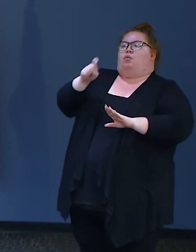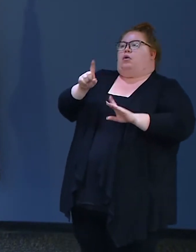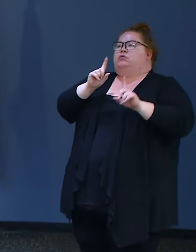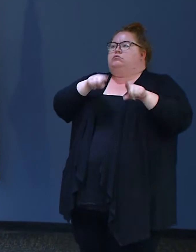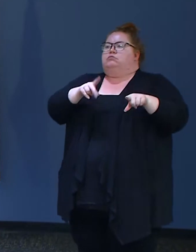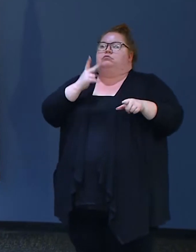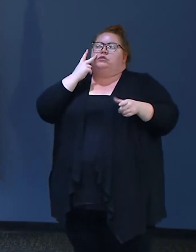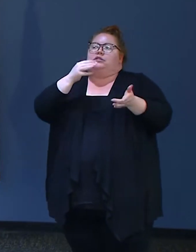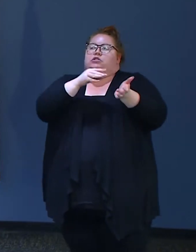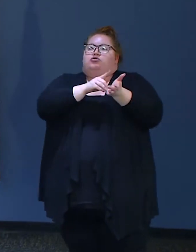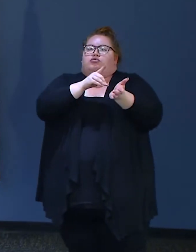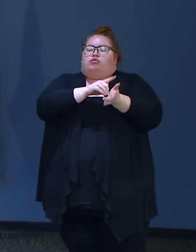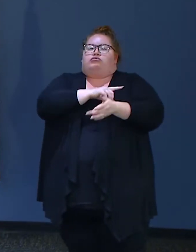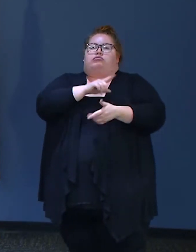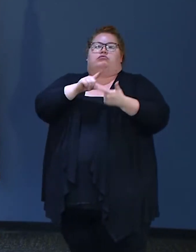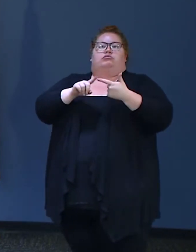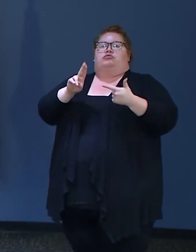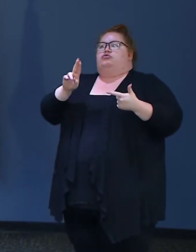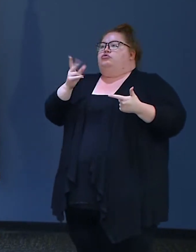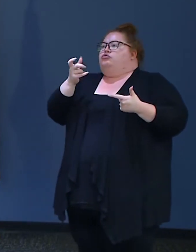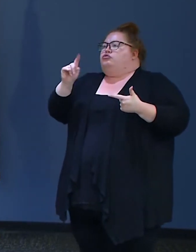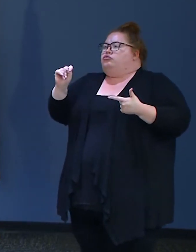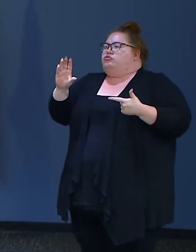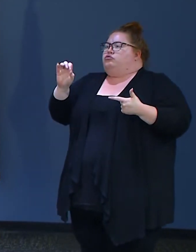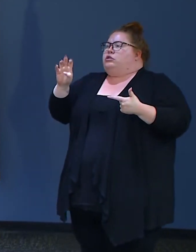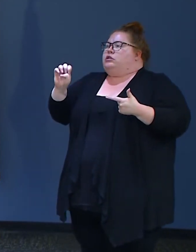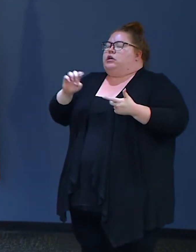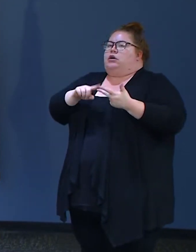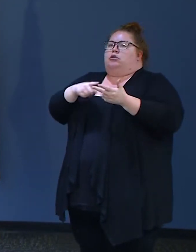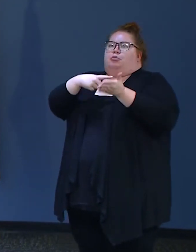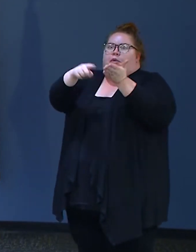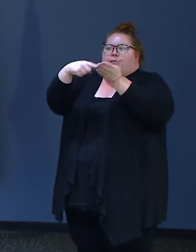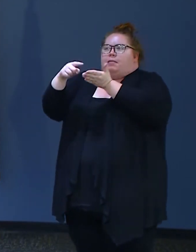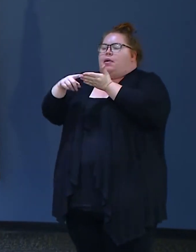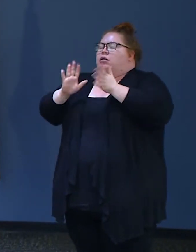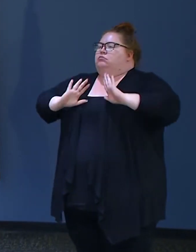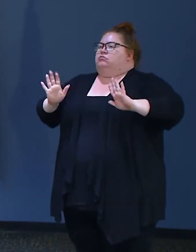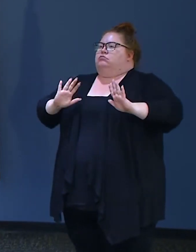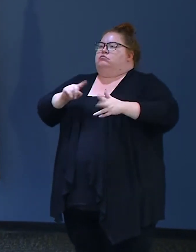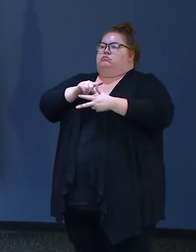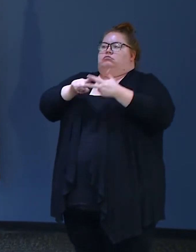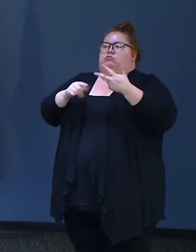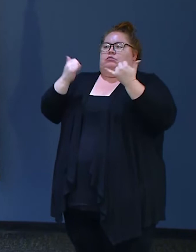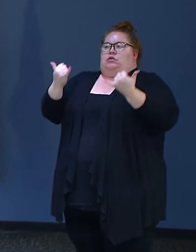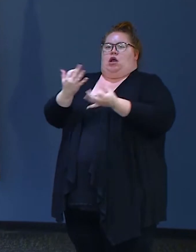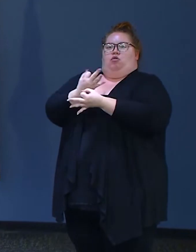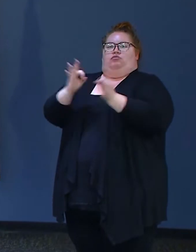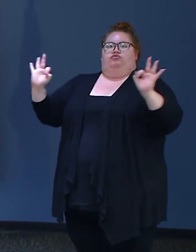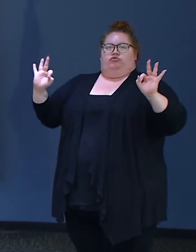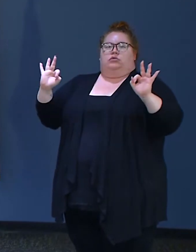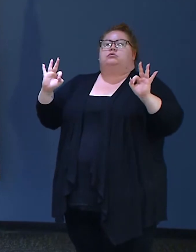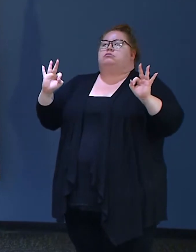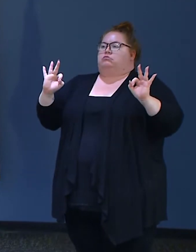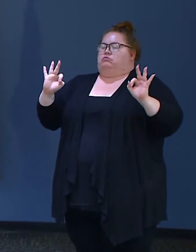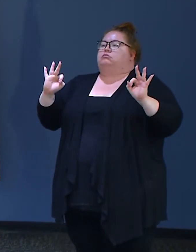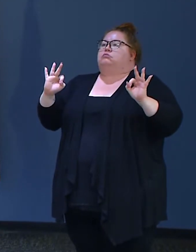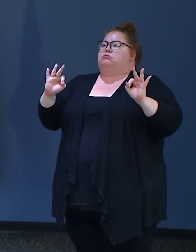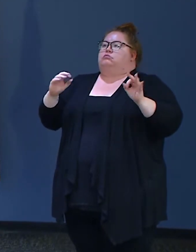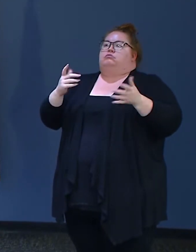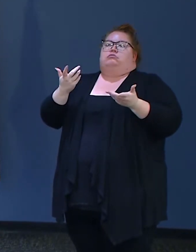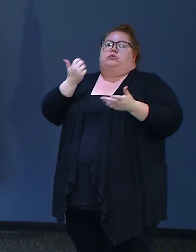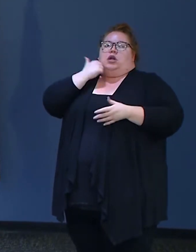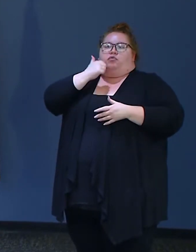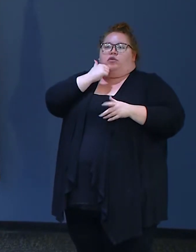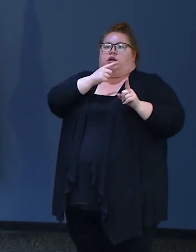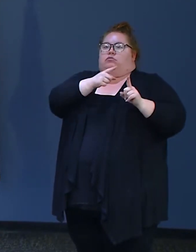you had to pay high fees to have the test done. So now these will be free. We have every single day of the week covered. And